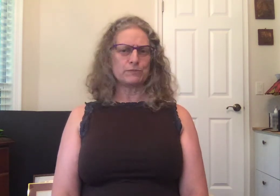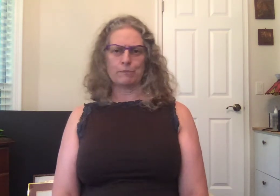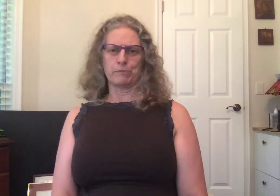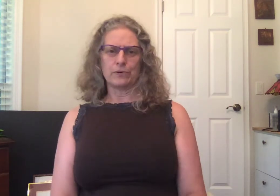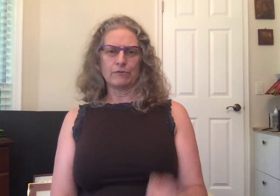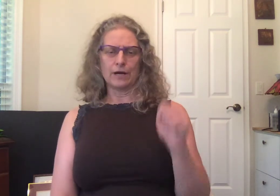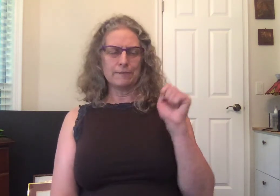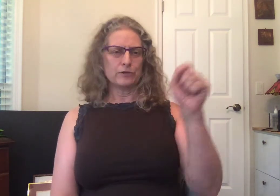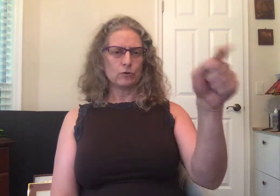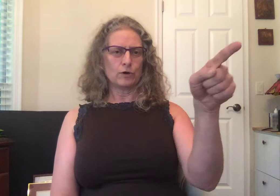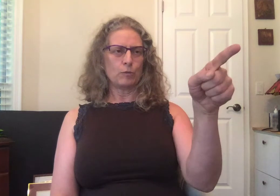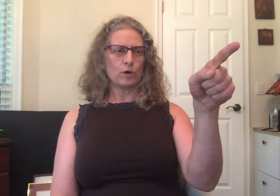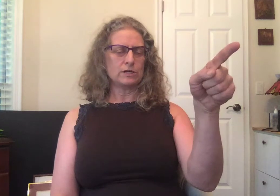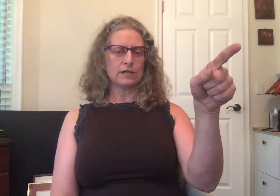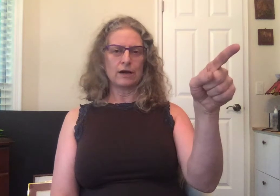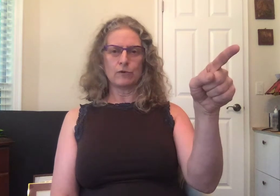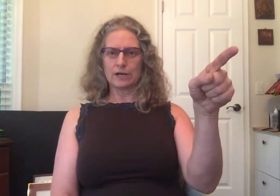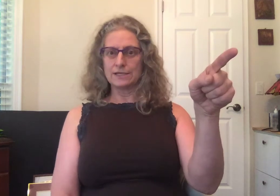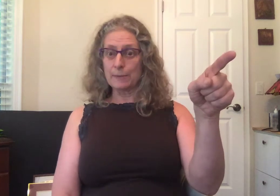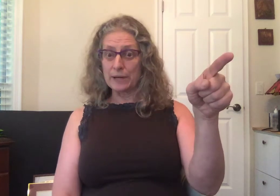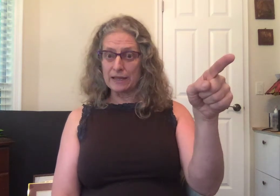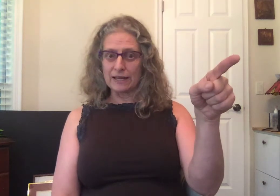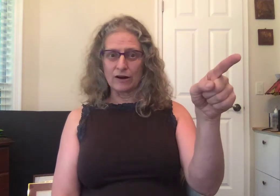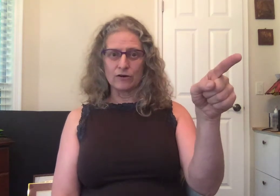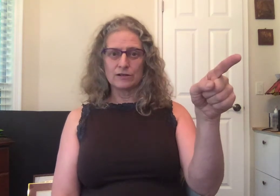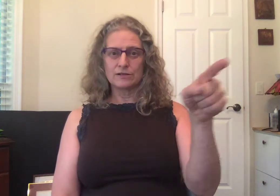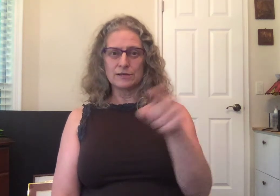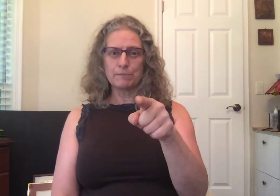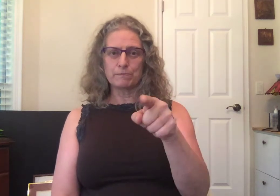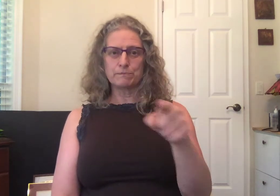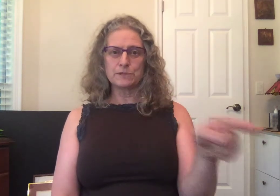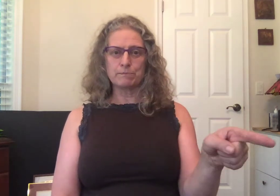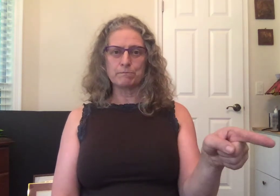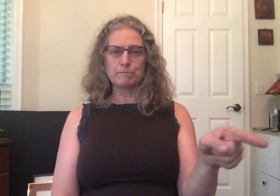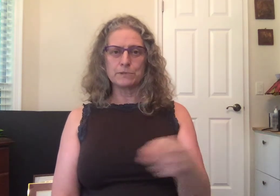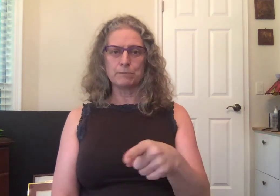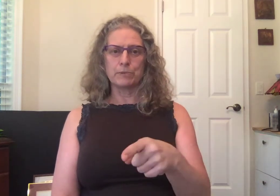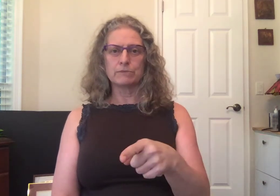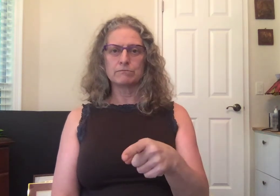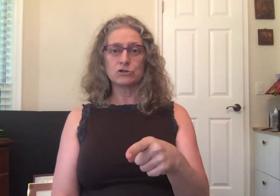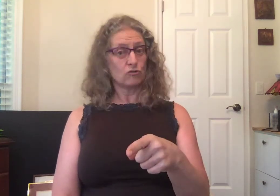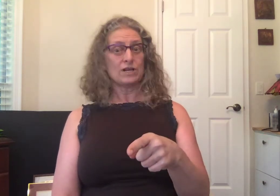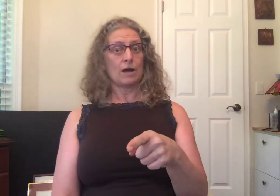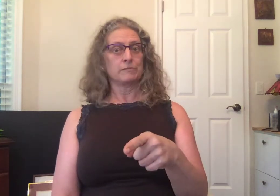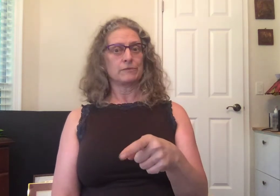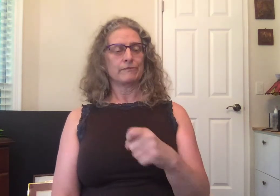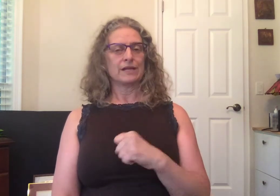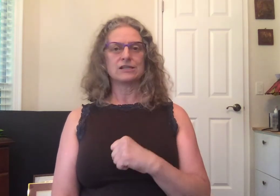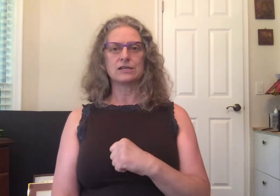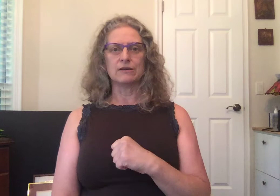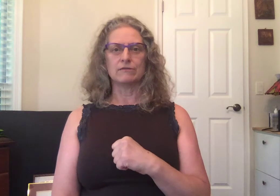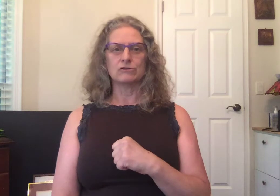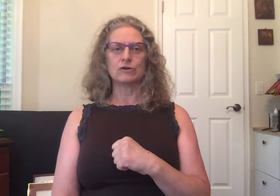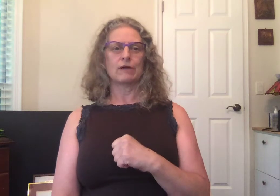zip. Ready? We're going to point in the air, and we're going to zip it in the air. Zip, zip, zip. Just 3 times. That's a Z. Let's do it again.